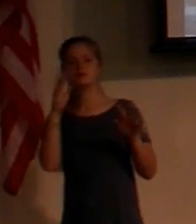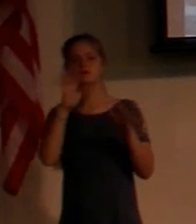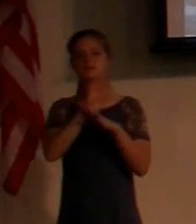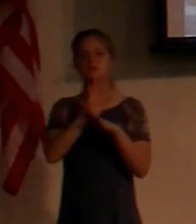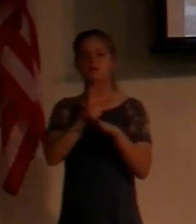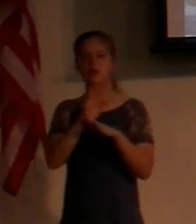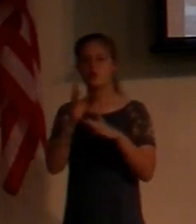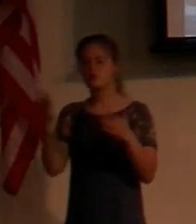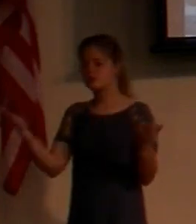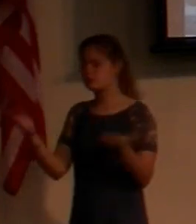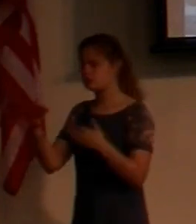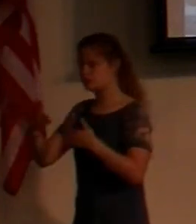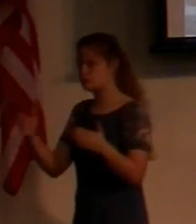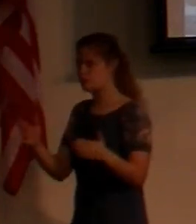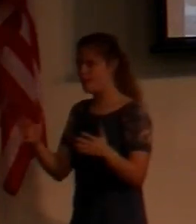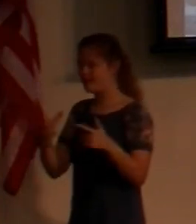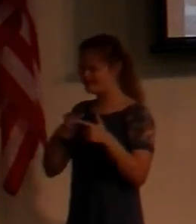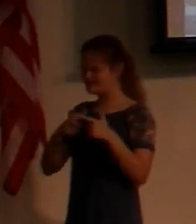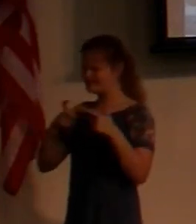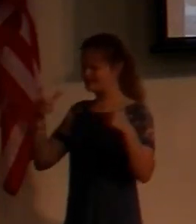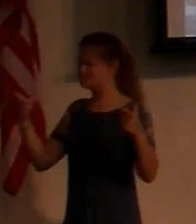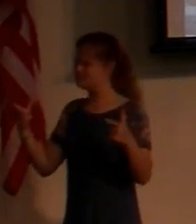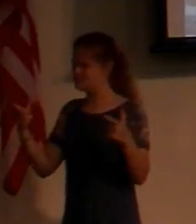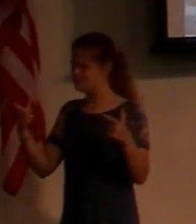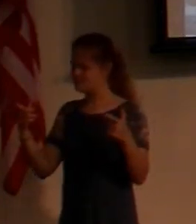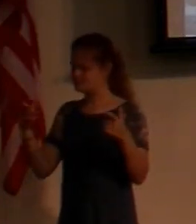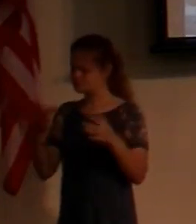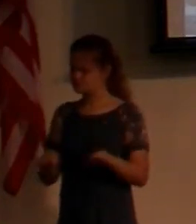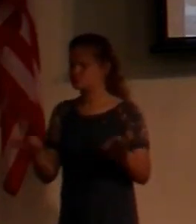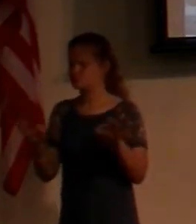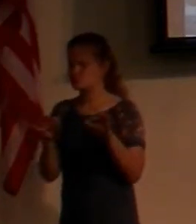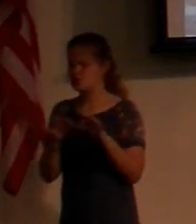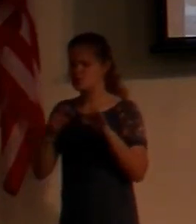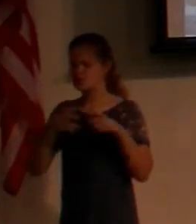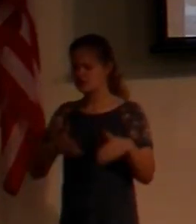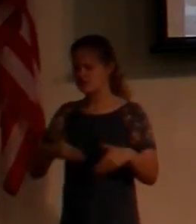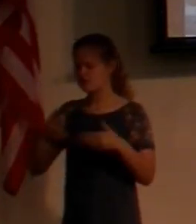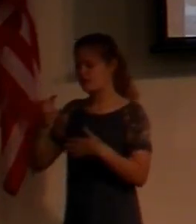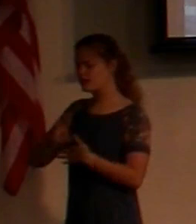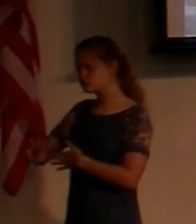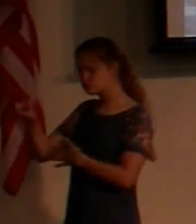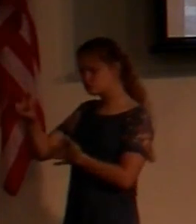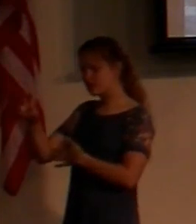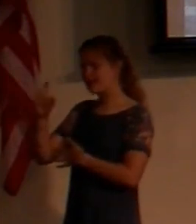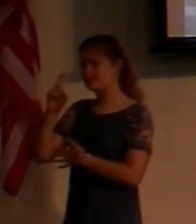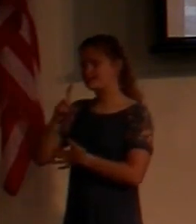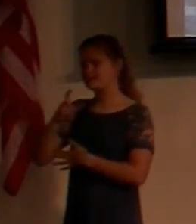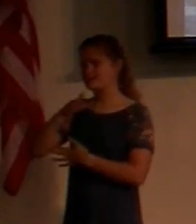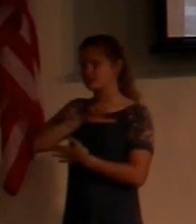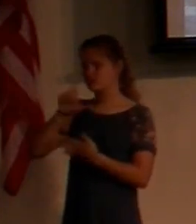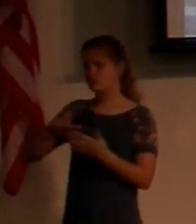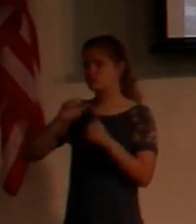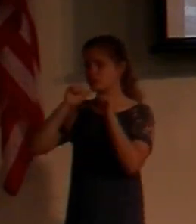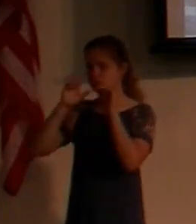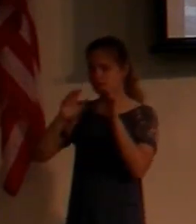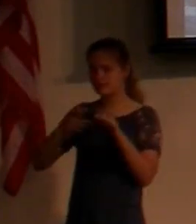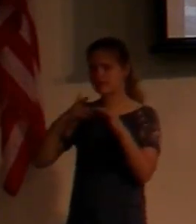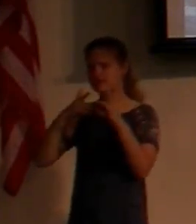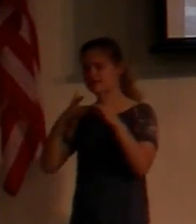ministry. It's a big thing. It's to take people and travel and do all that stuff. It's not easy. We need the Lord's blessings and guidance and strength for what we